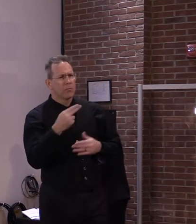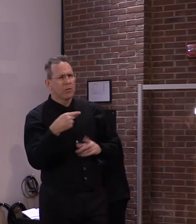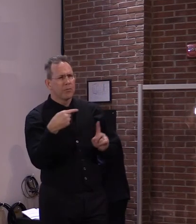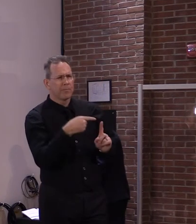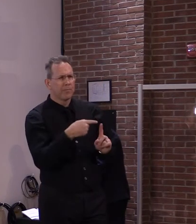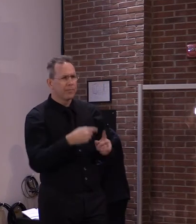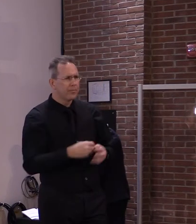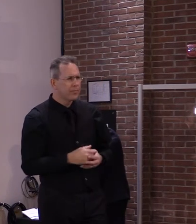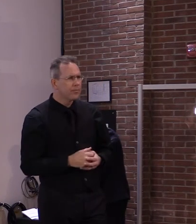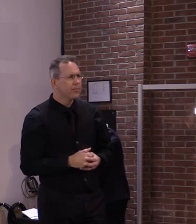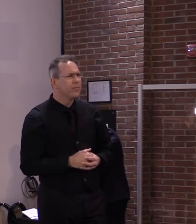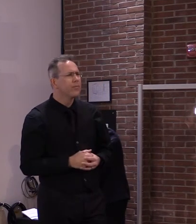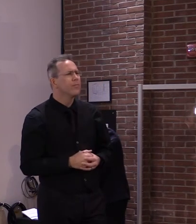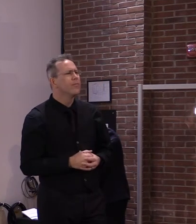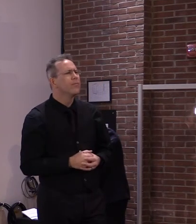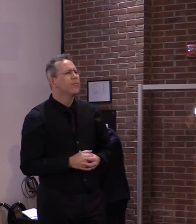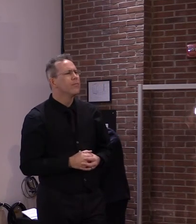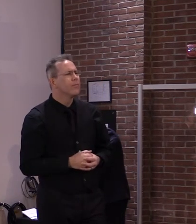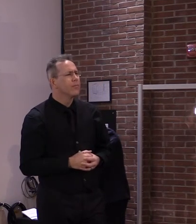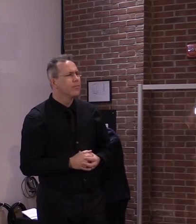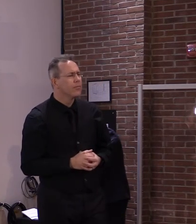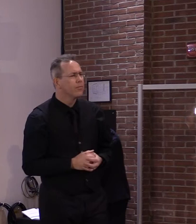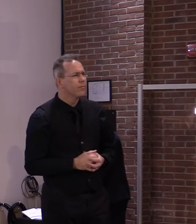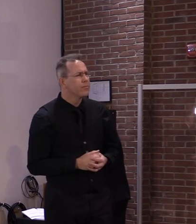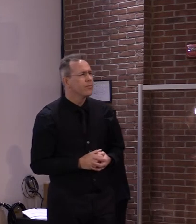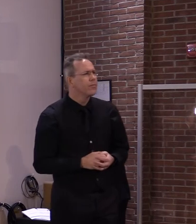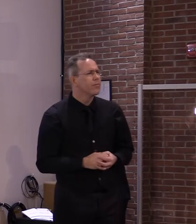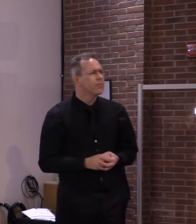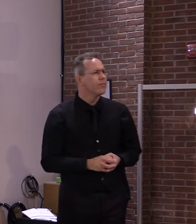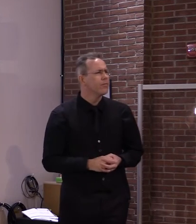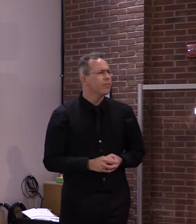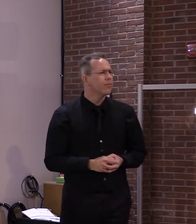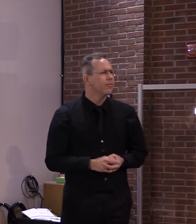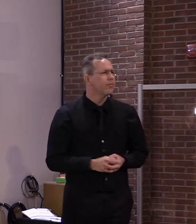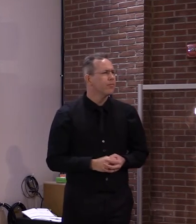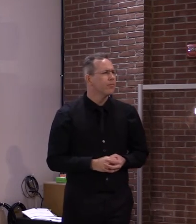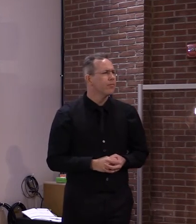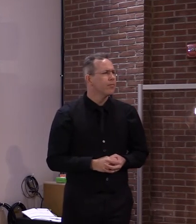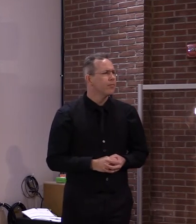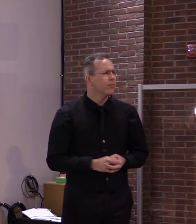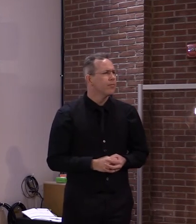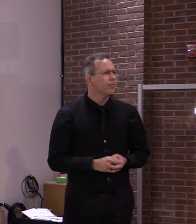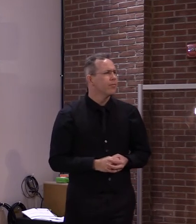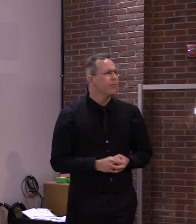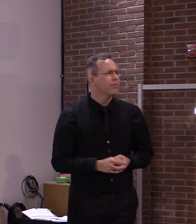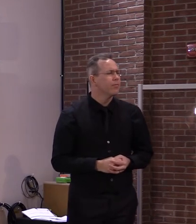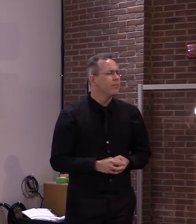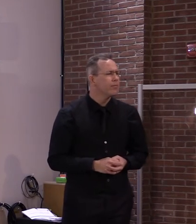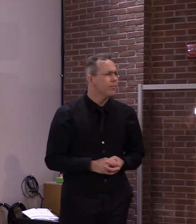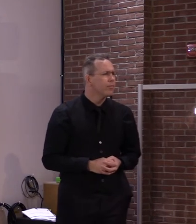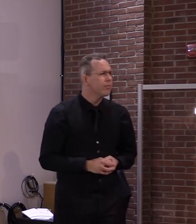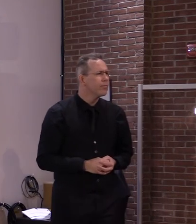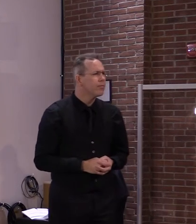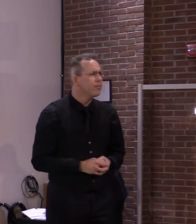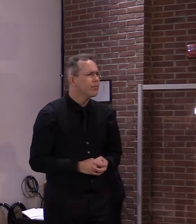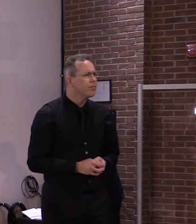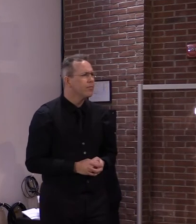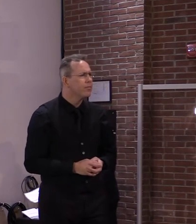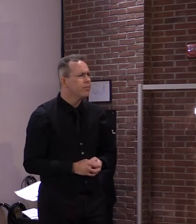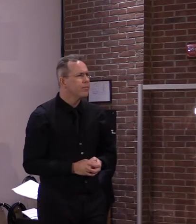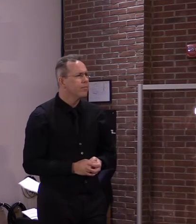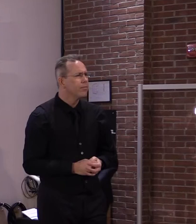1a group and who are also not 75 or over have received the coping vaccine